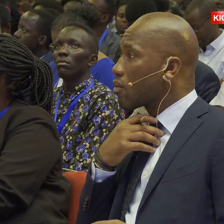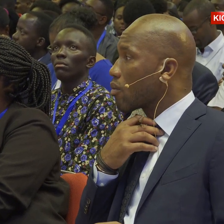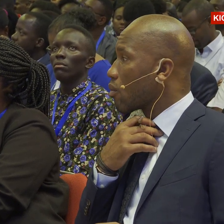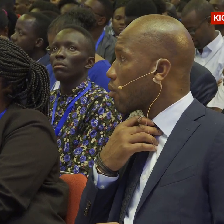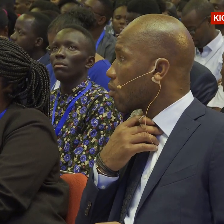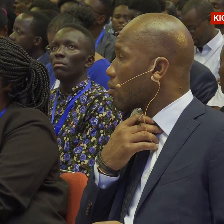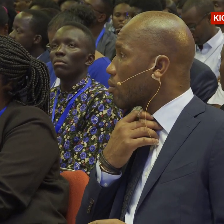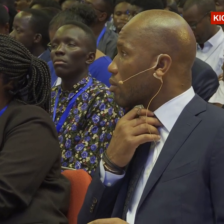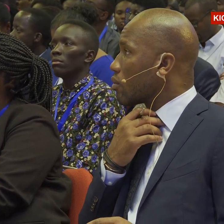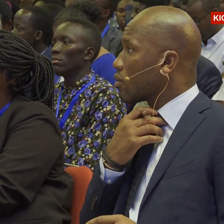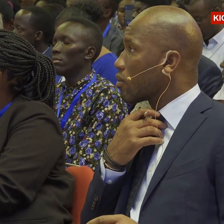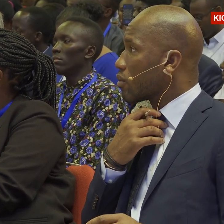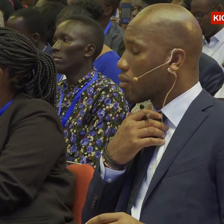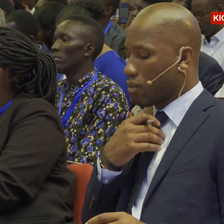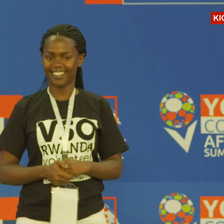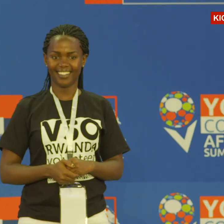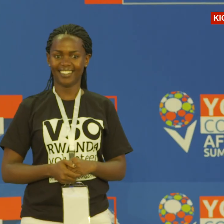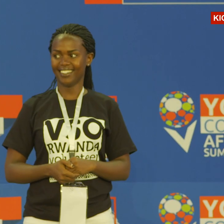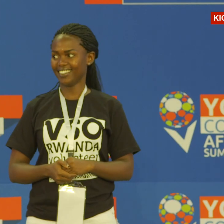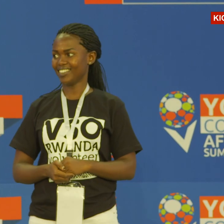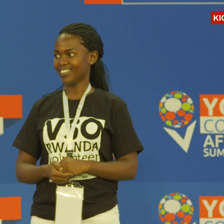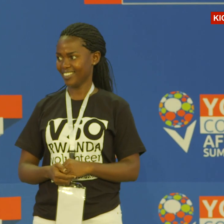Under SRH project, under our health project.